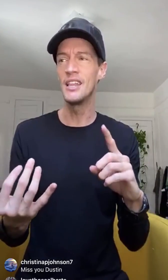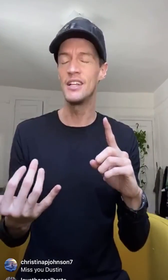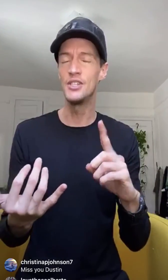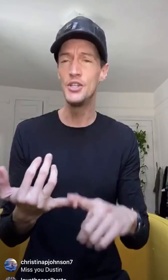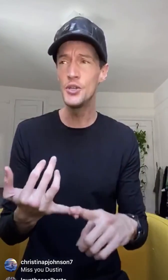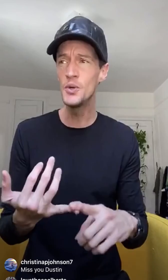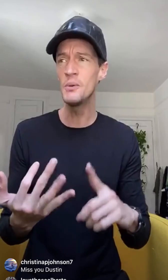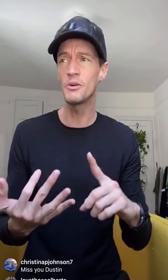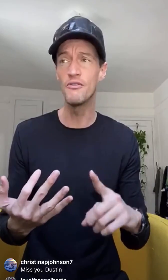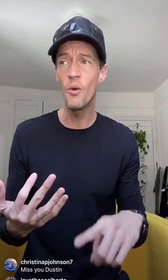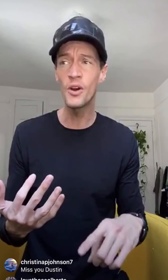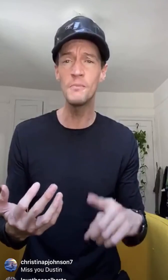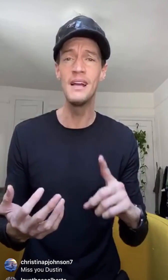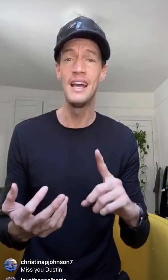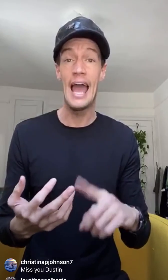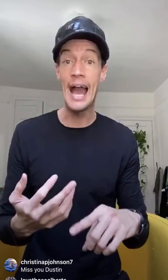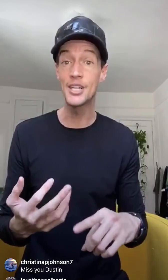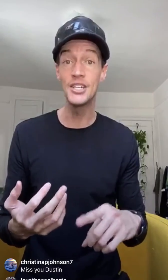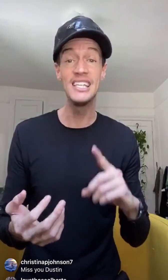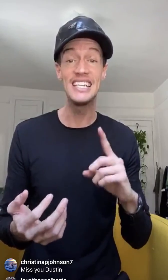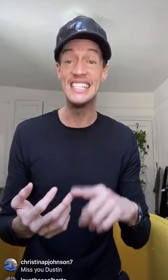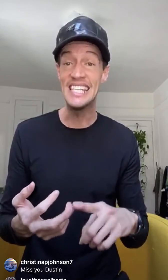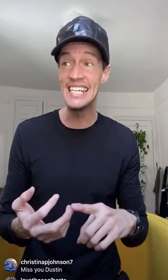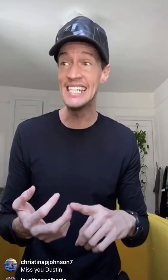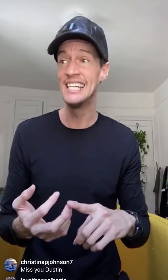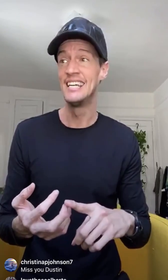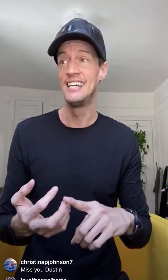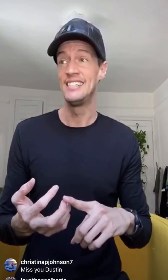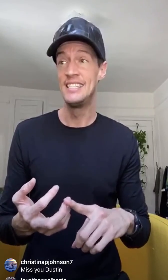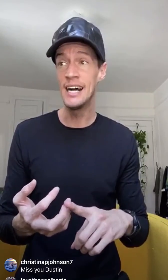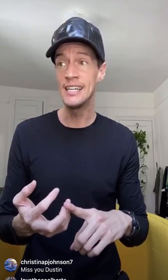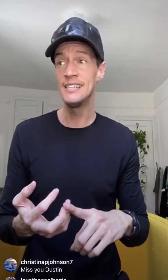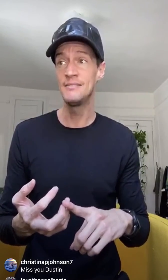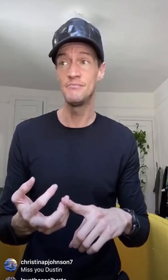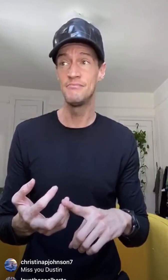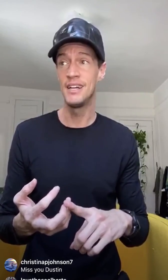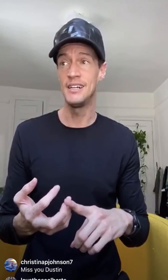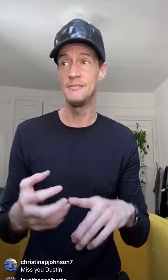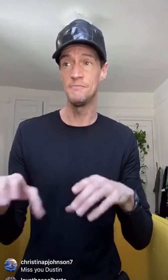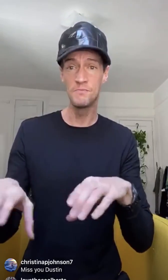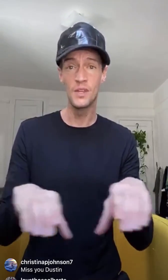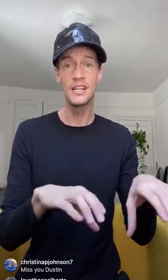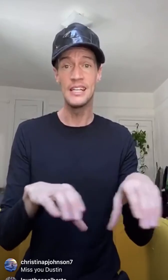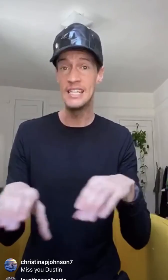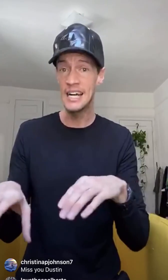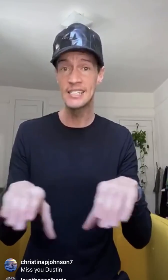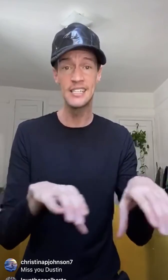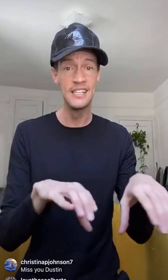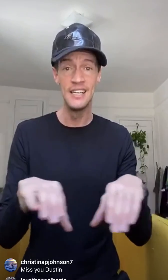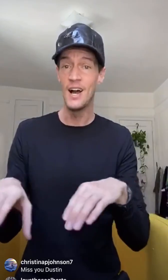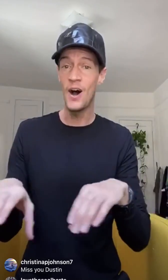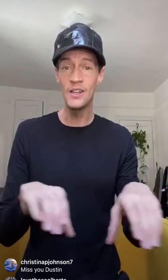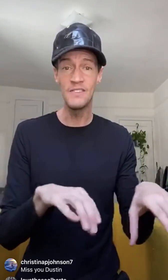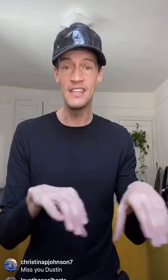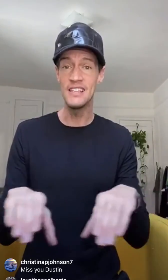hands and we go back and forth. So do, and that's just kind of suggests being busy with one thing or another. Like, oh, I'm over here, I'm busy doing